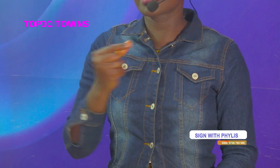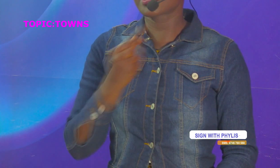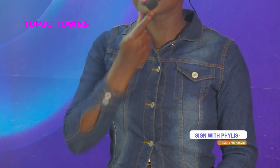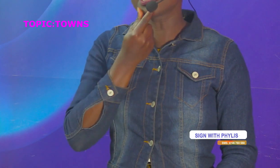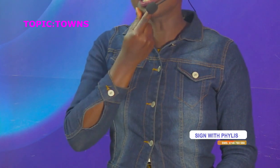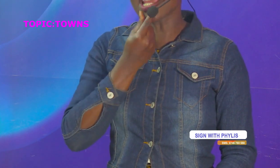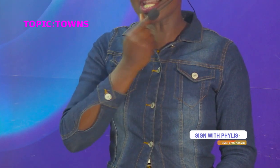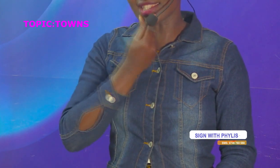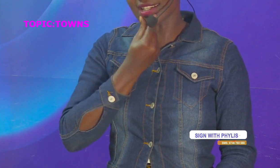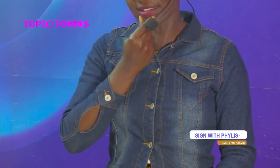Nyanza,